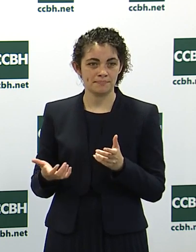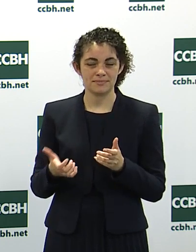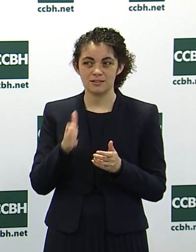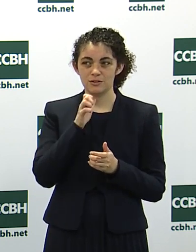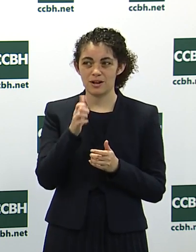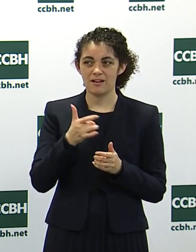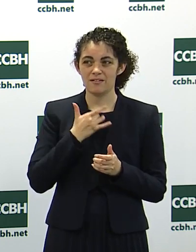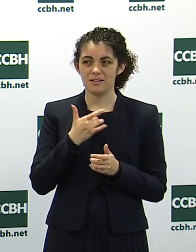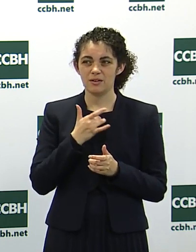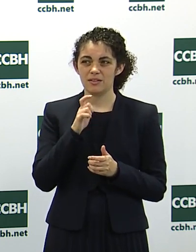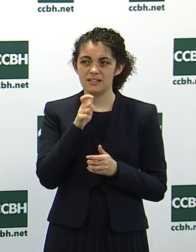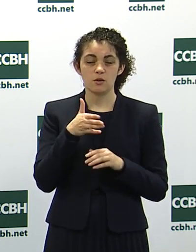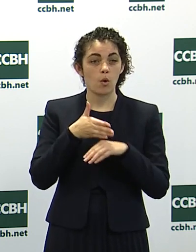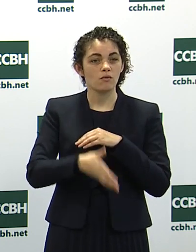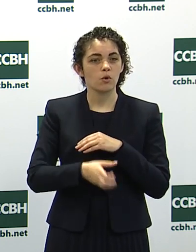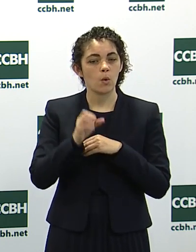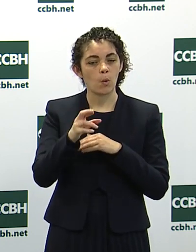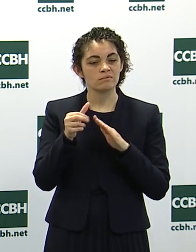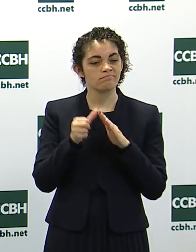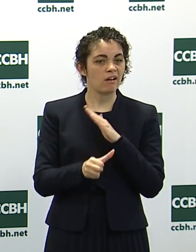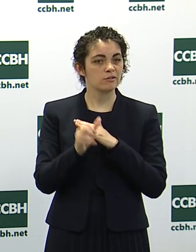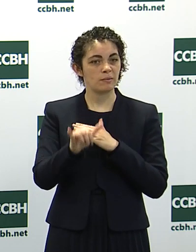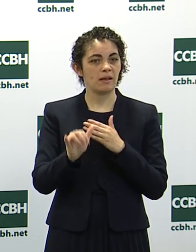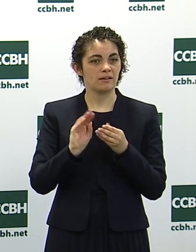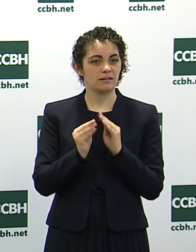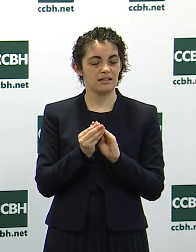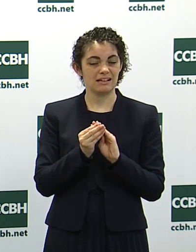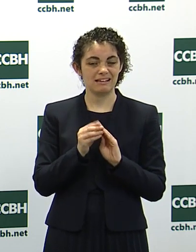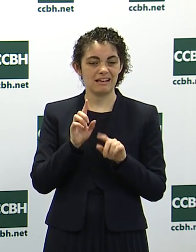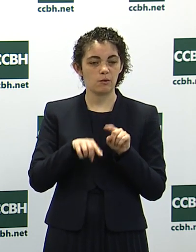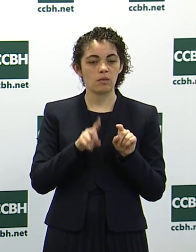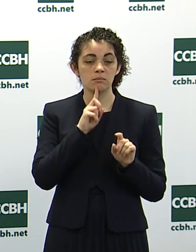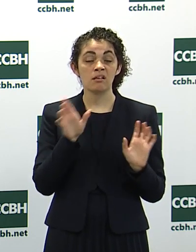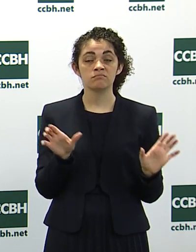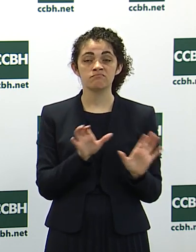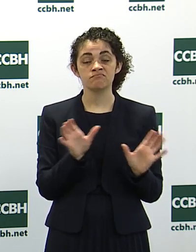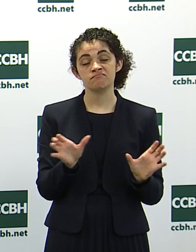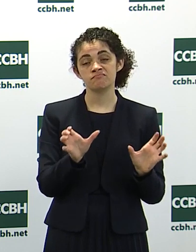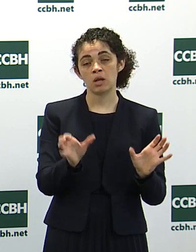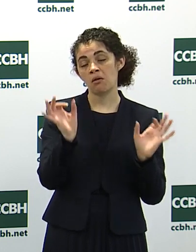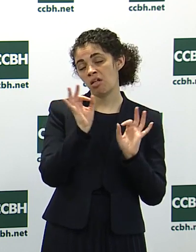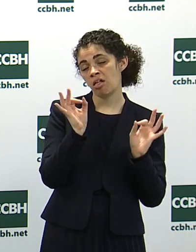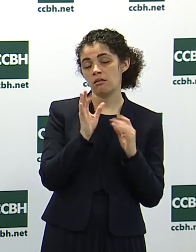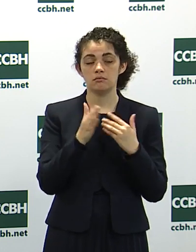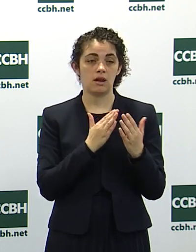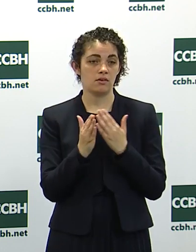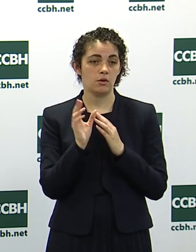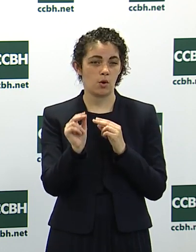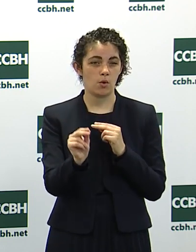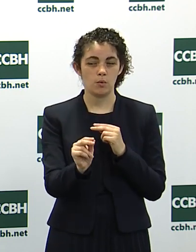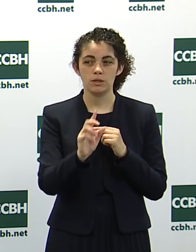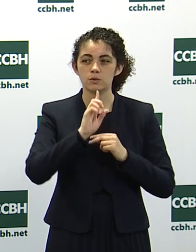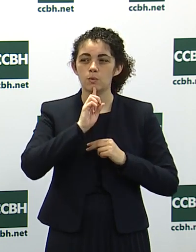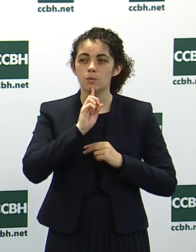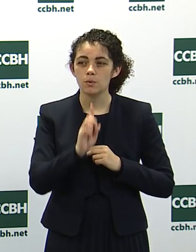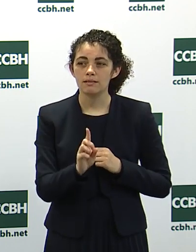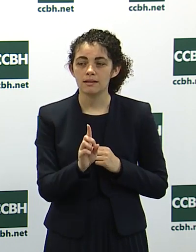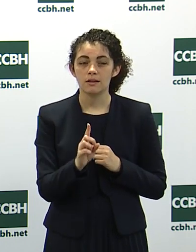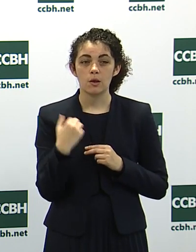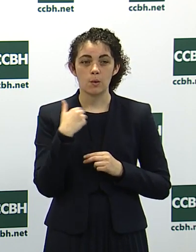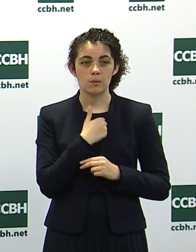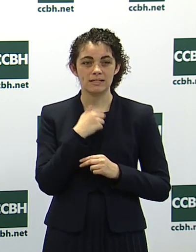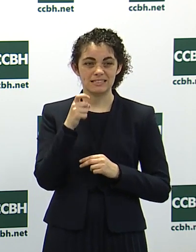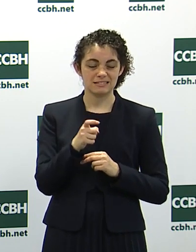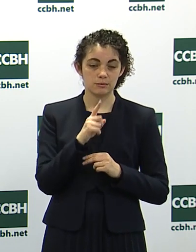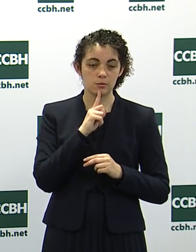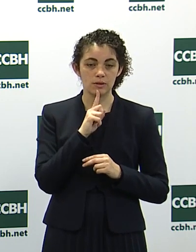think that's an overestimate, and I don't think that's anything that we can treat lightly. But I also don't want to think that we have to